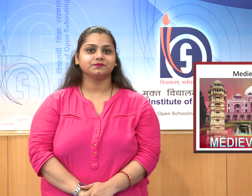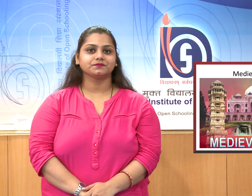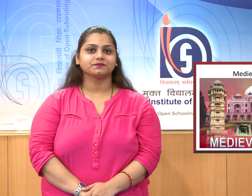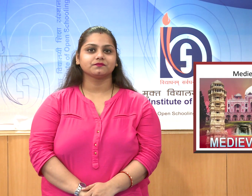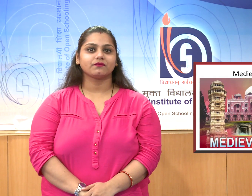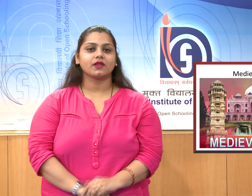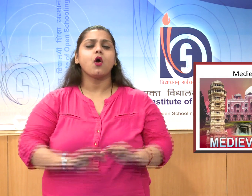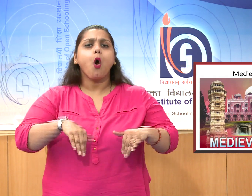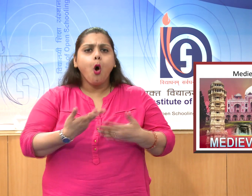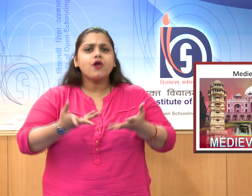and acceptance